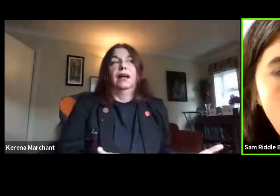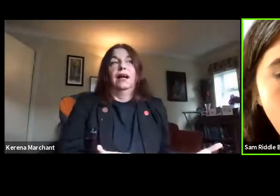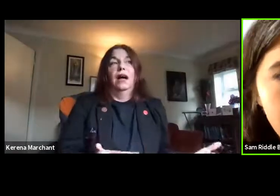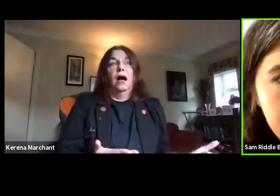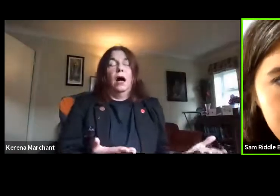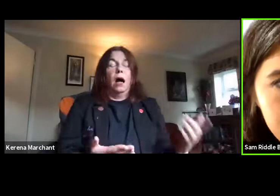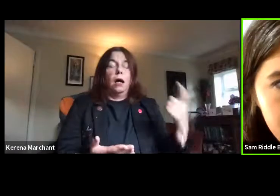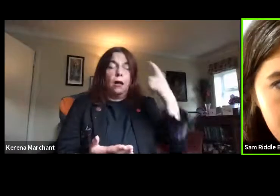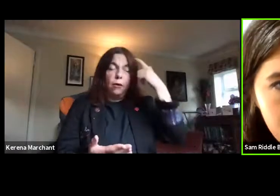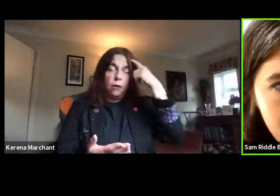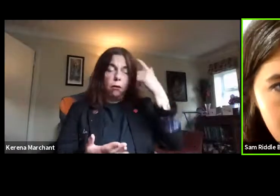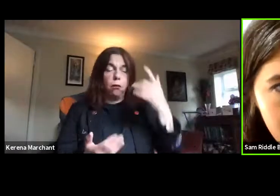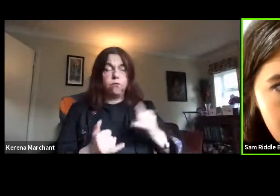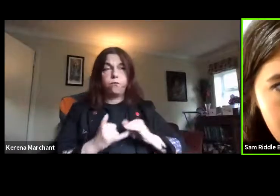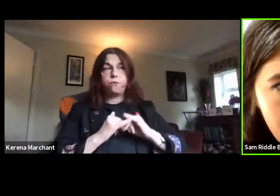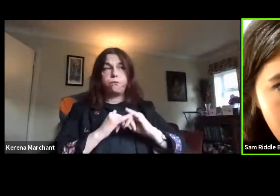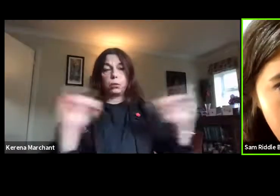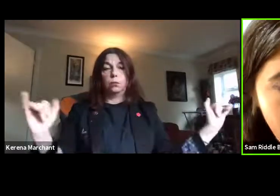earn and what work he could do.